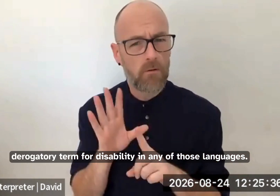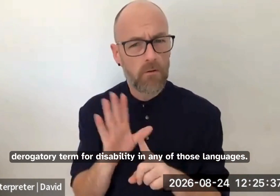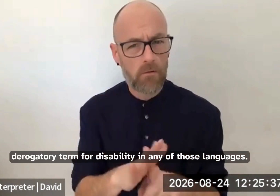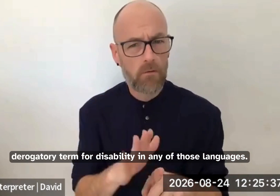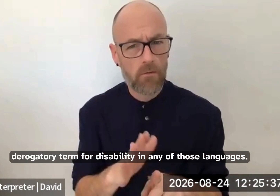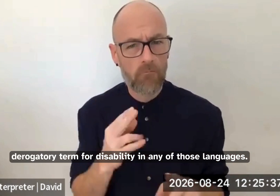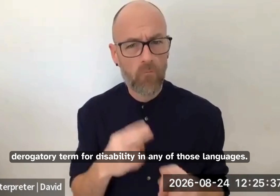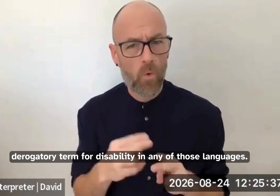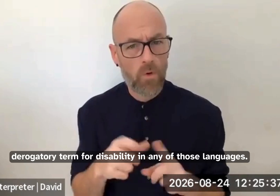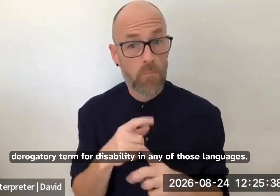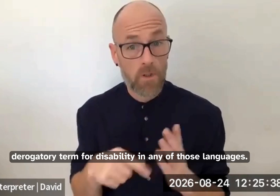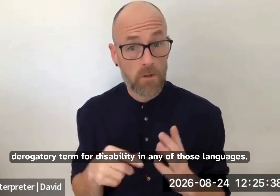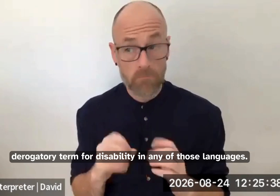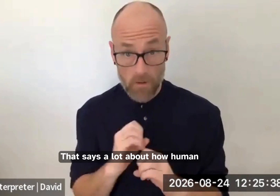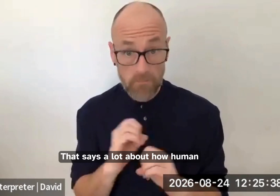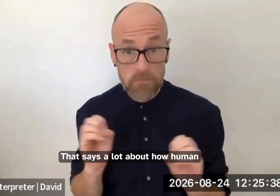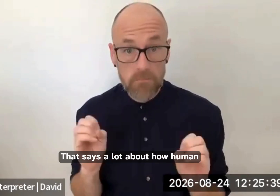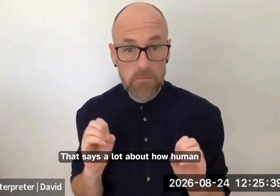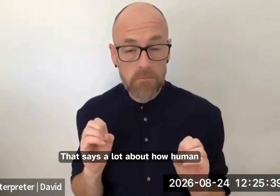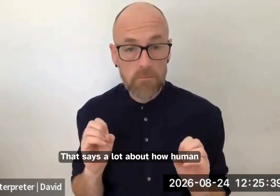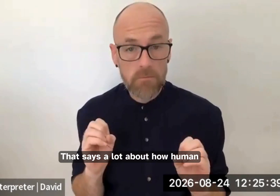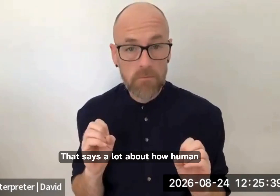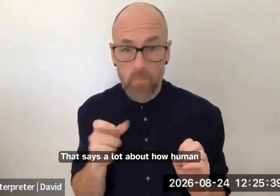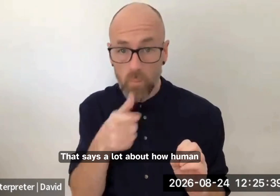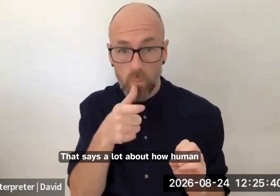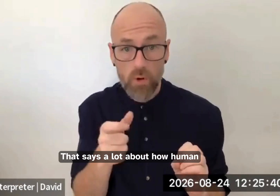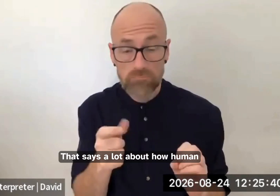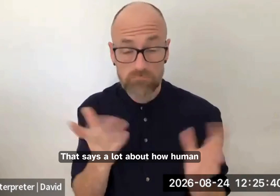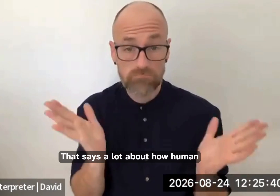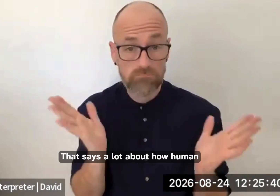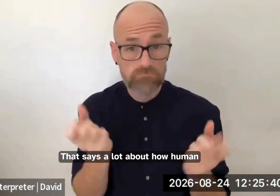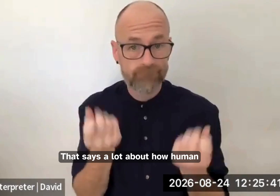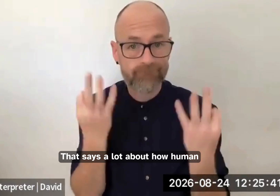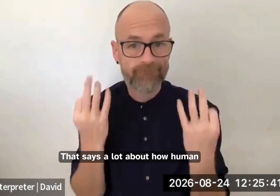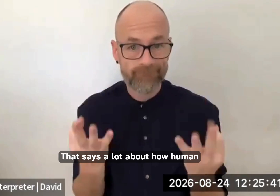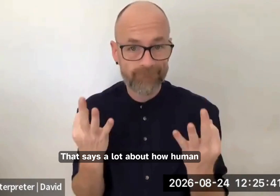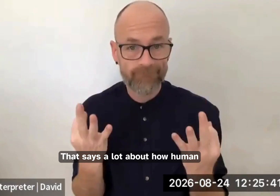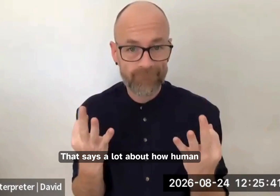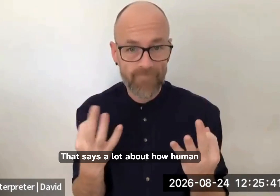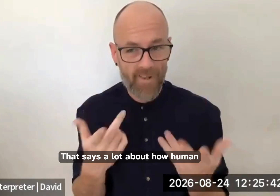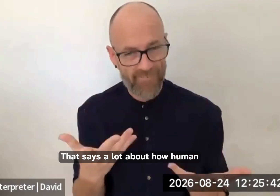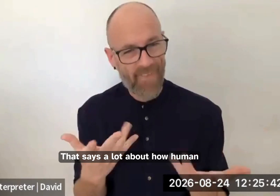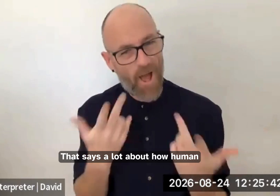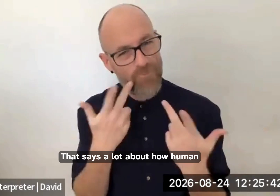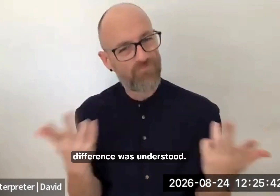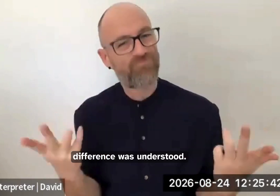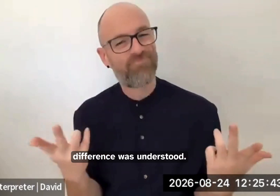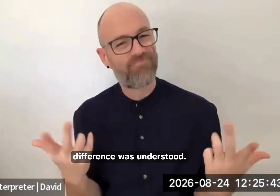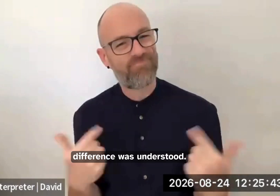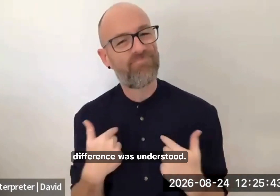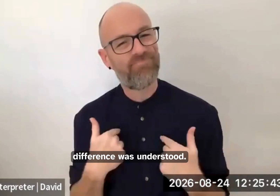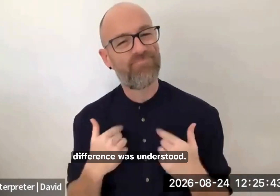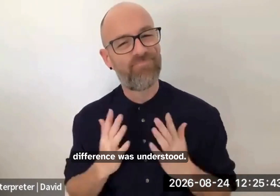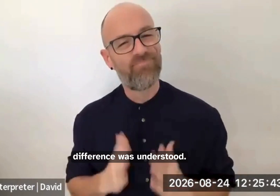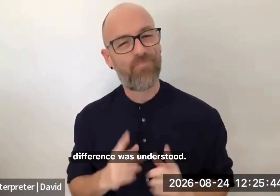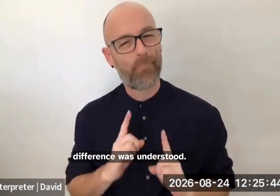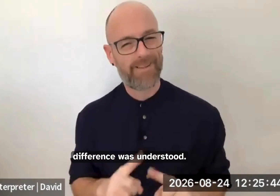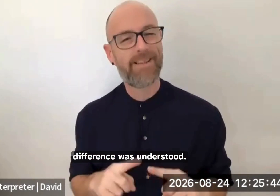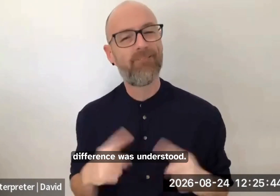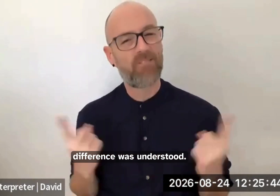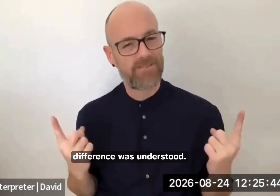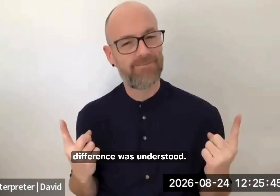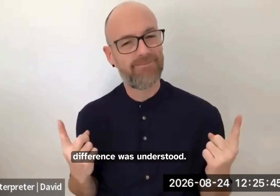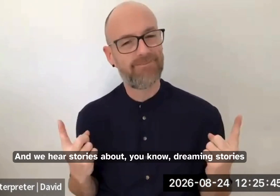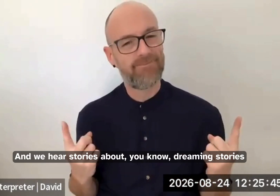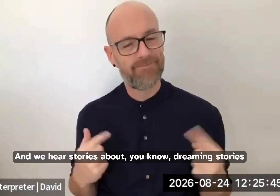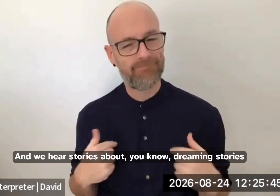disability in any of those languages. That says a lot about how human difference was